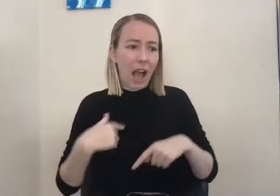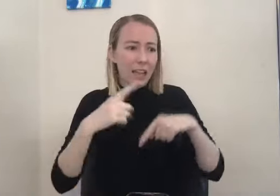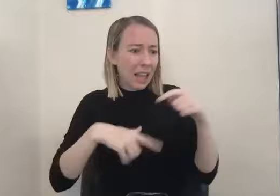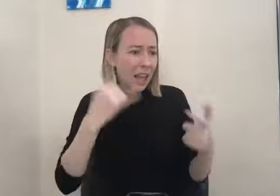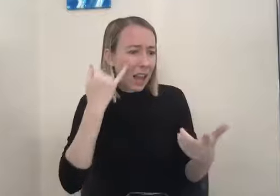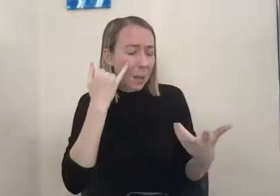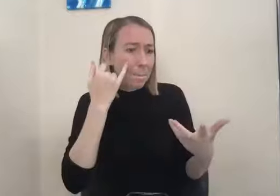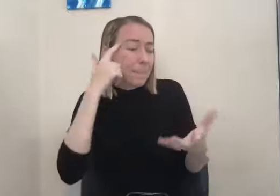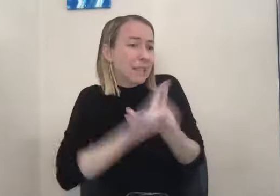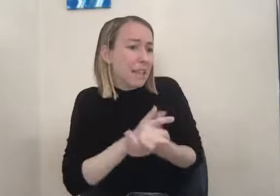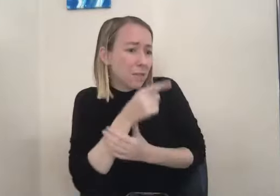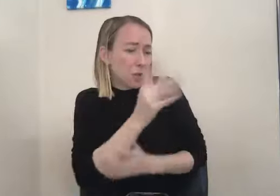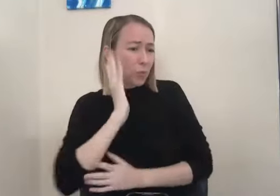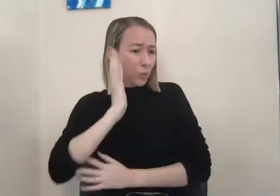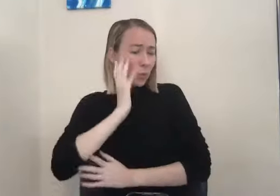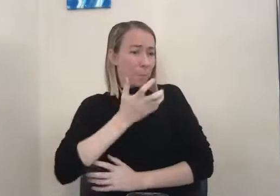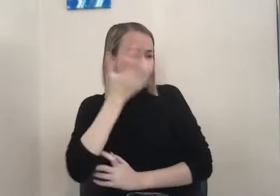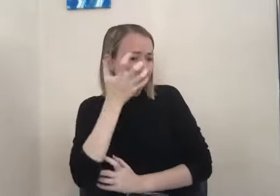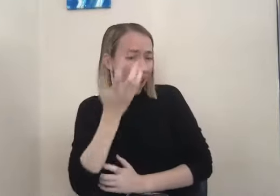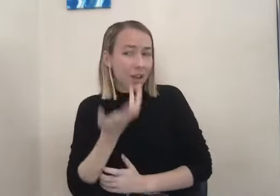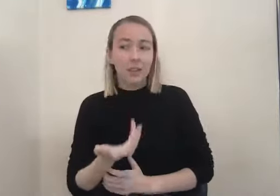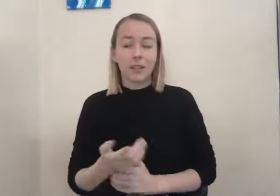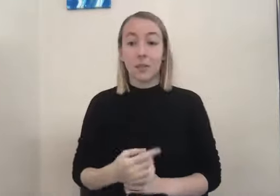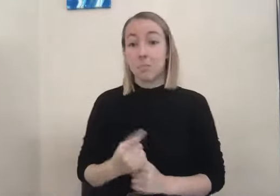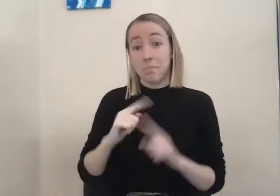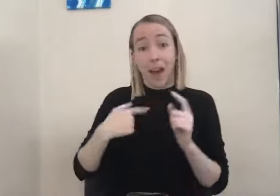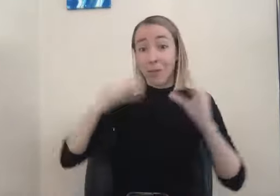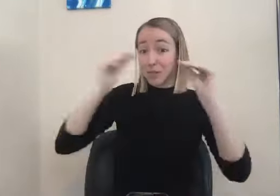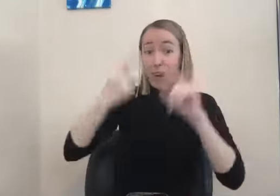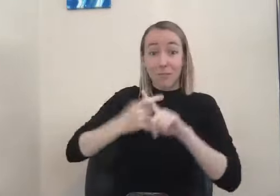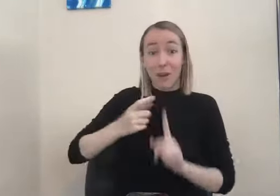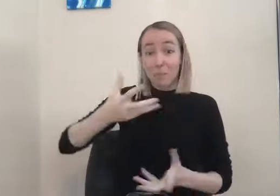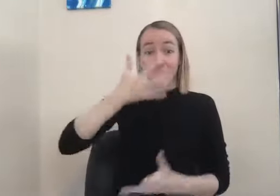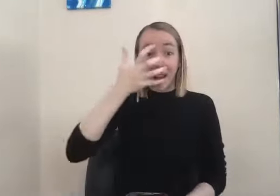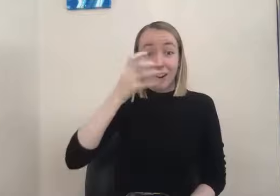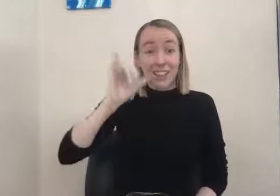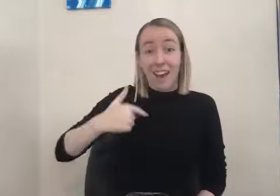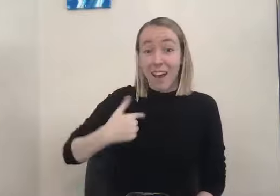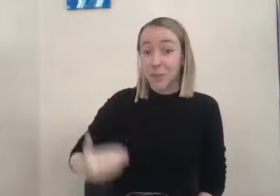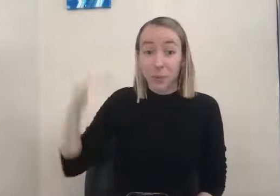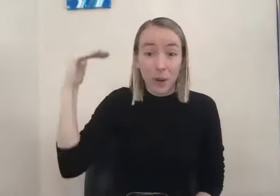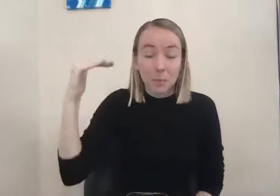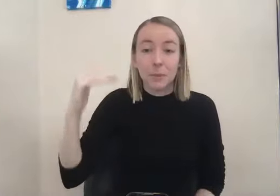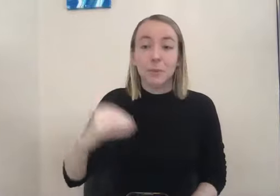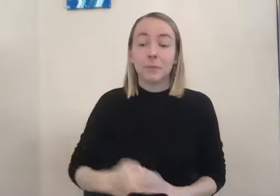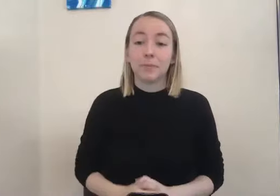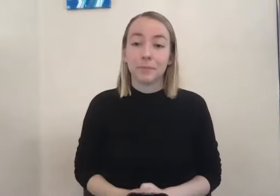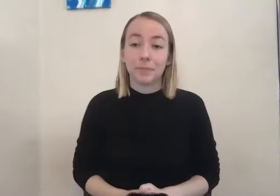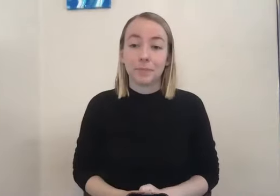take Ray along because she's really a good wee girl and she behaves herself. Little did they know that I was manipulating absolutely everything.